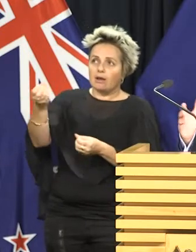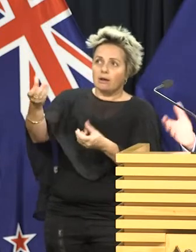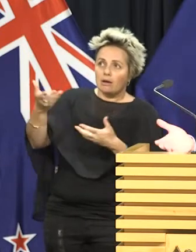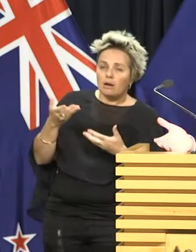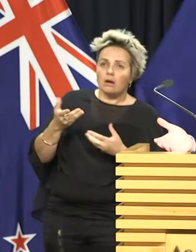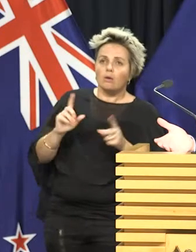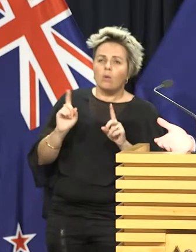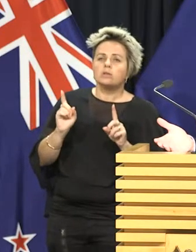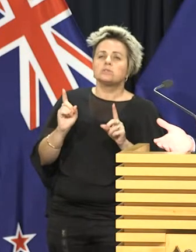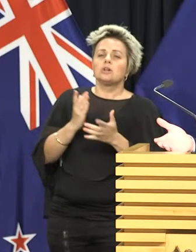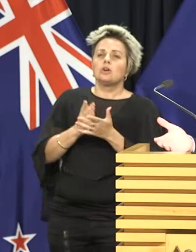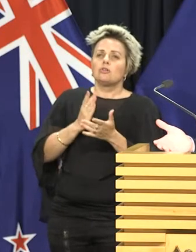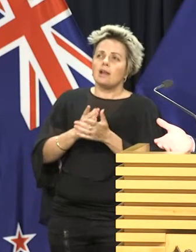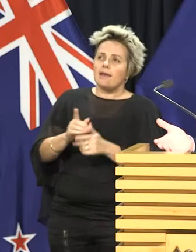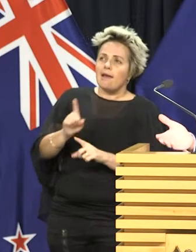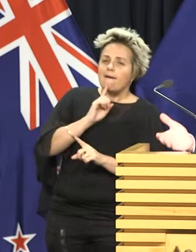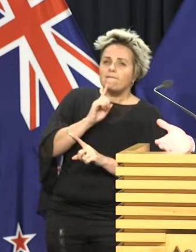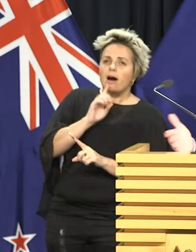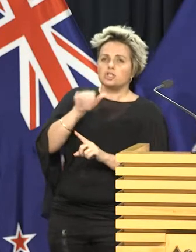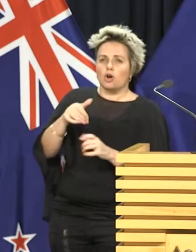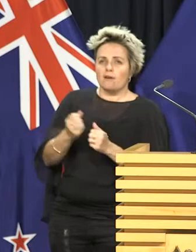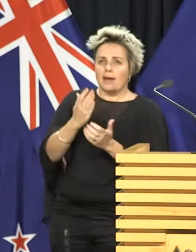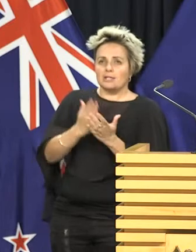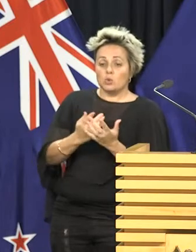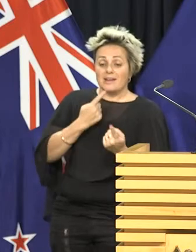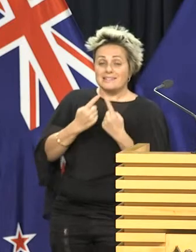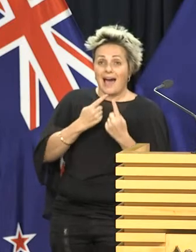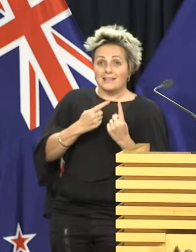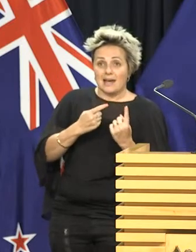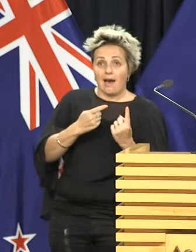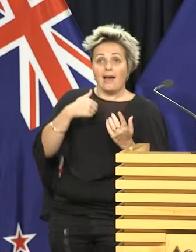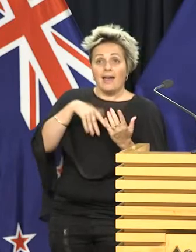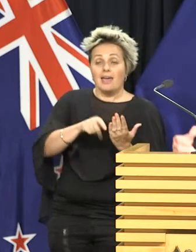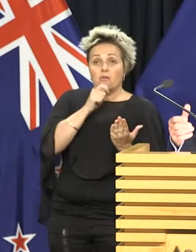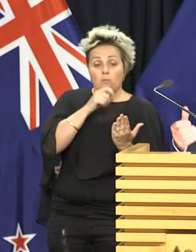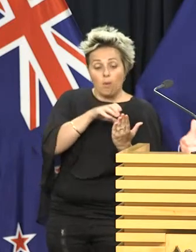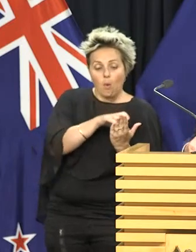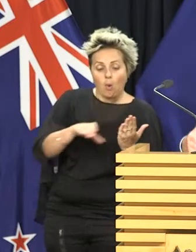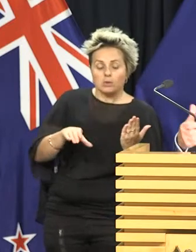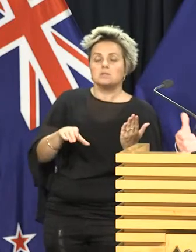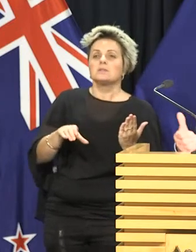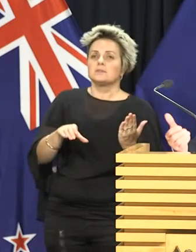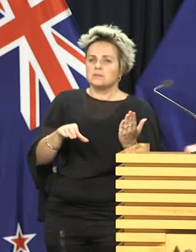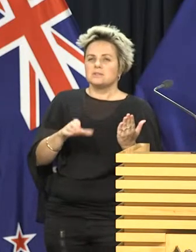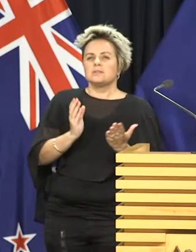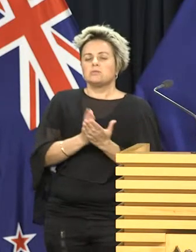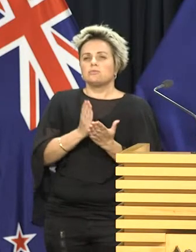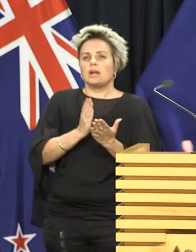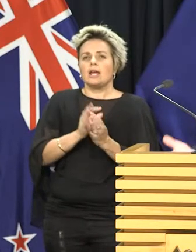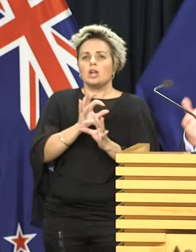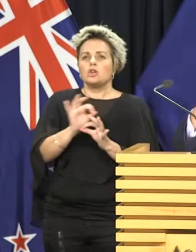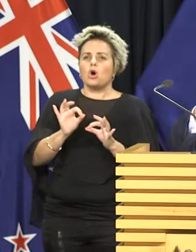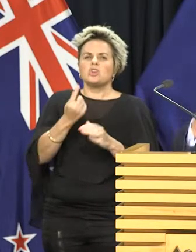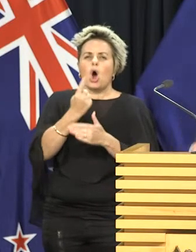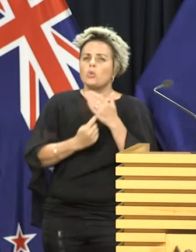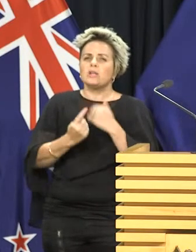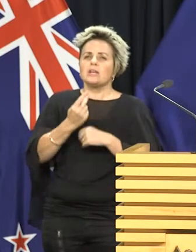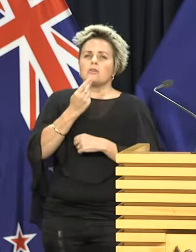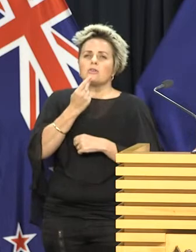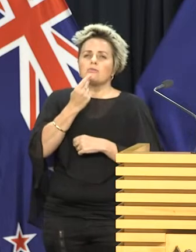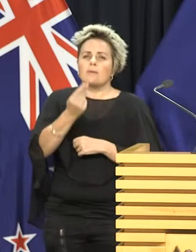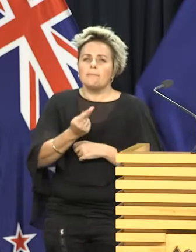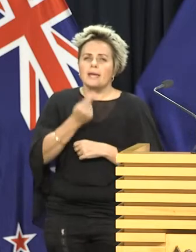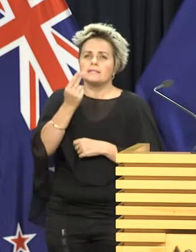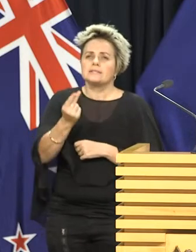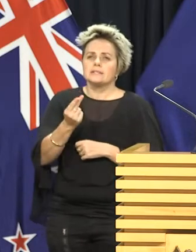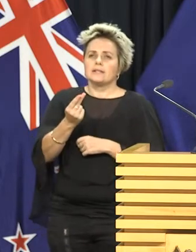to try and ensure that the data being presented in that report were, I guess, not just repeating data that were